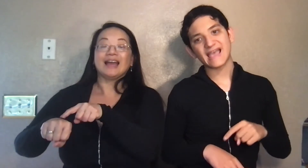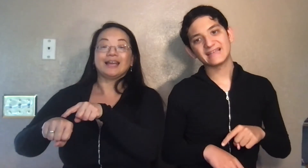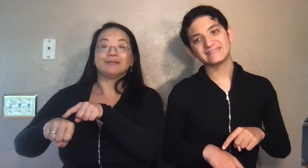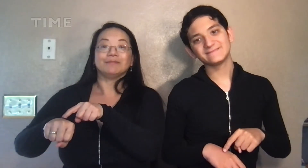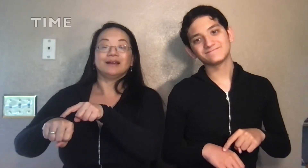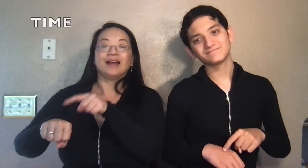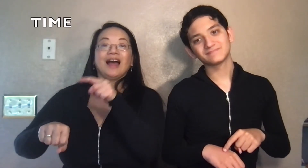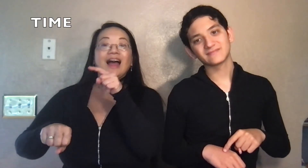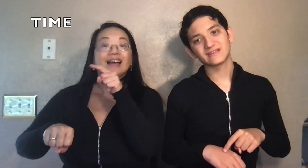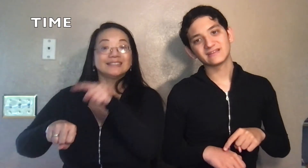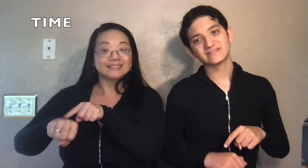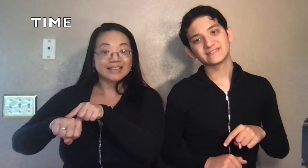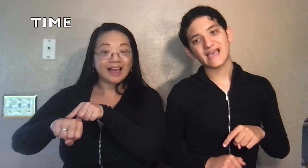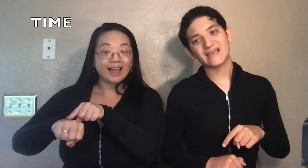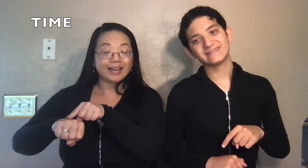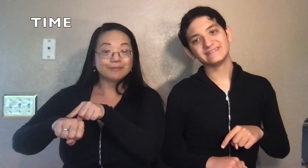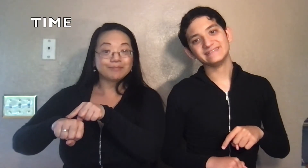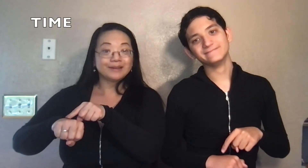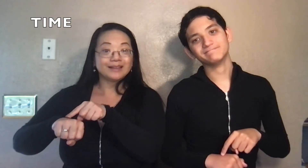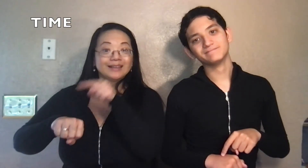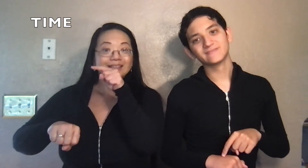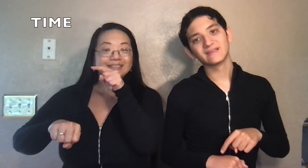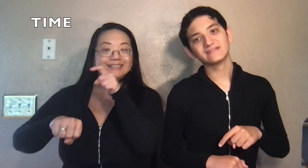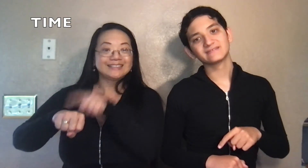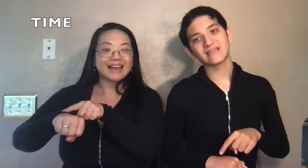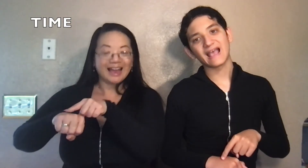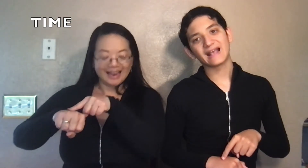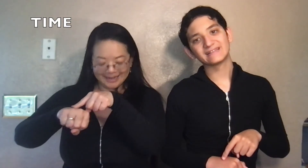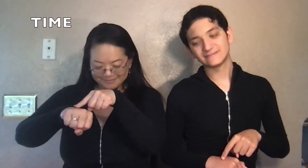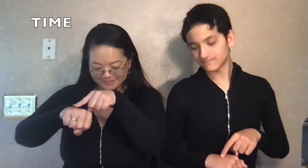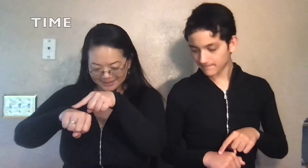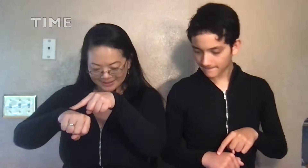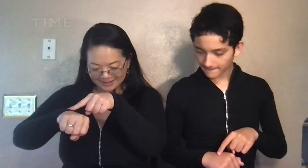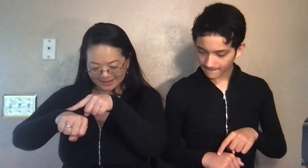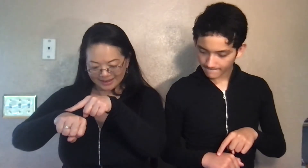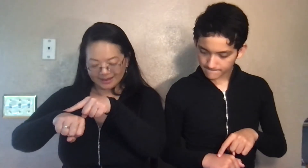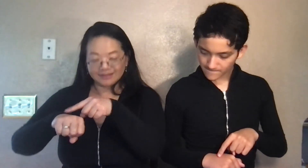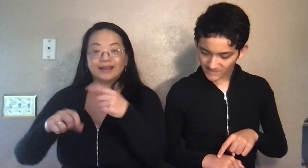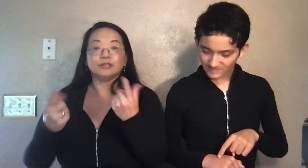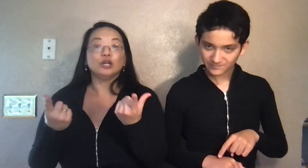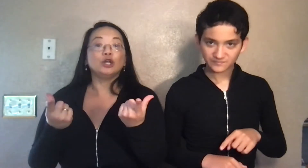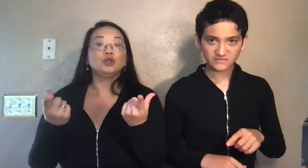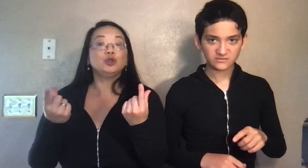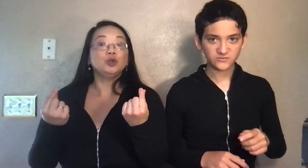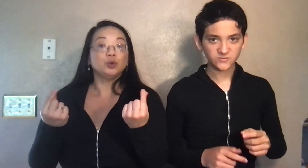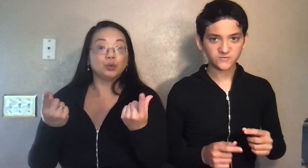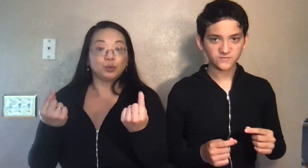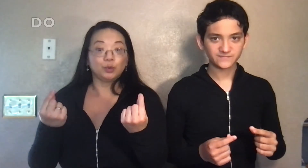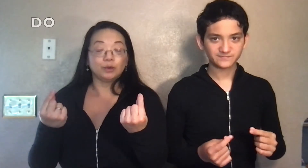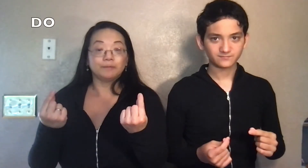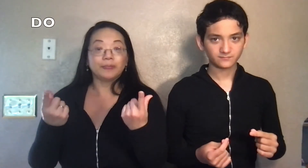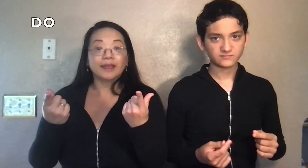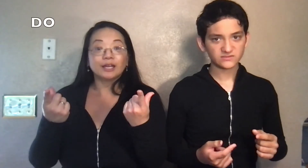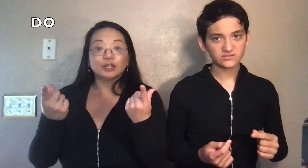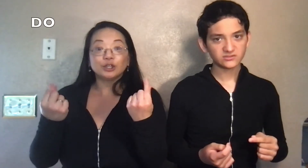time. Time. Time. And then do.